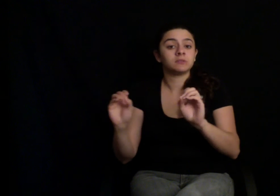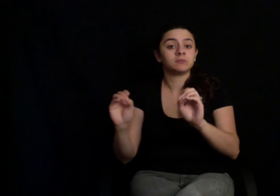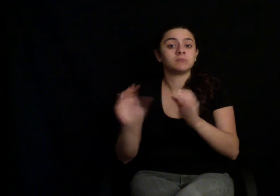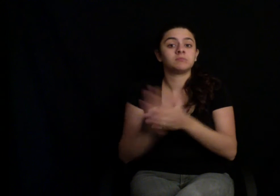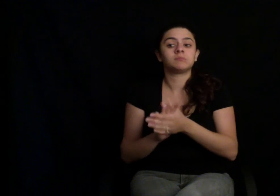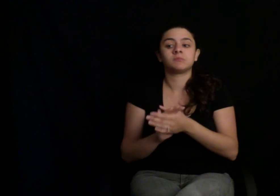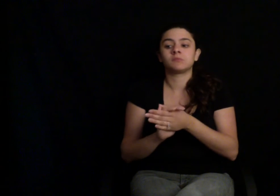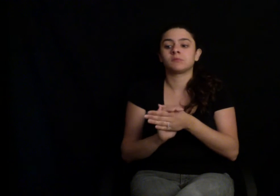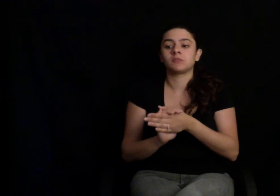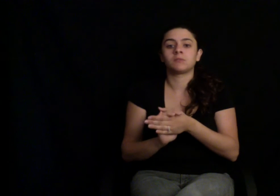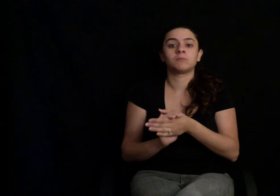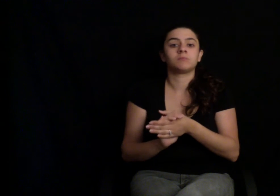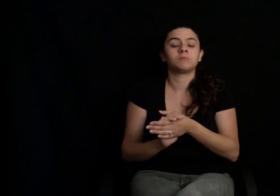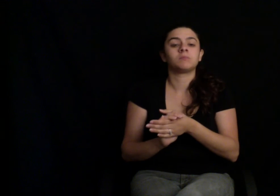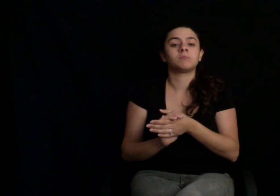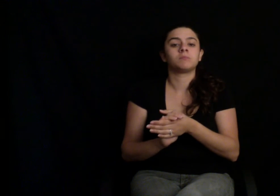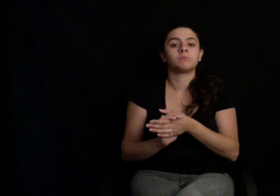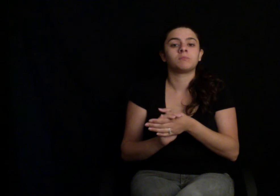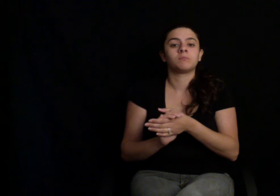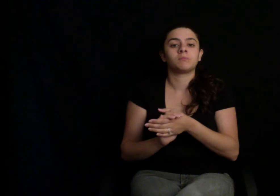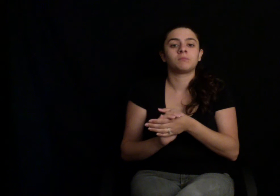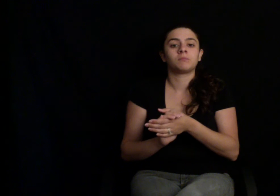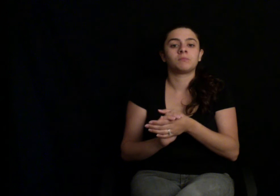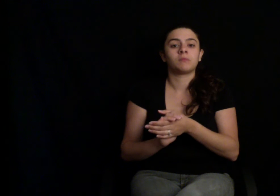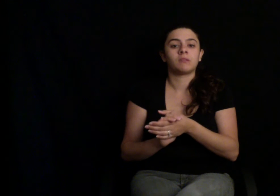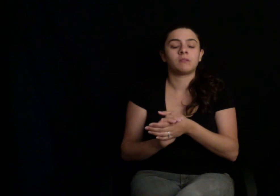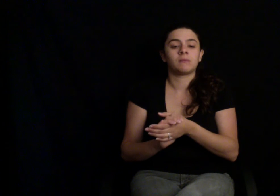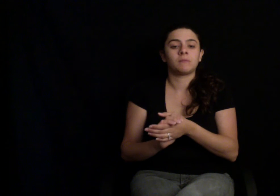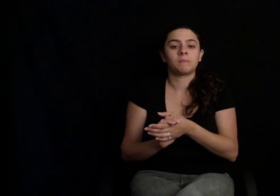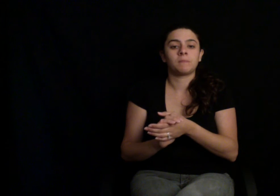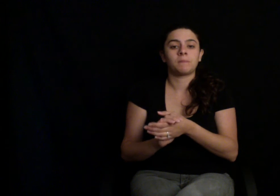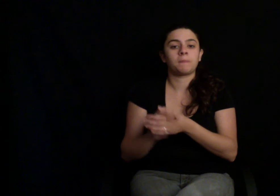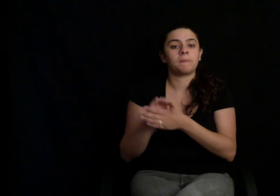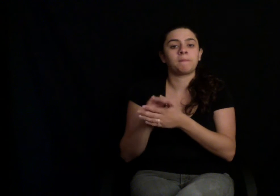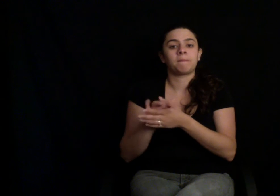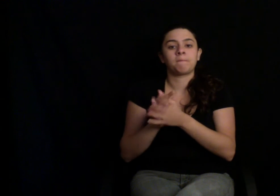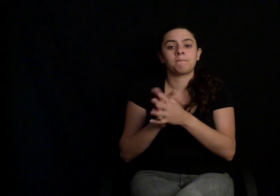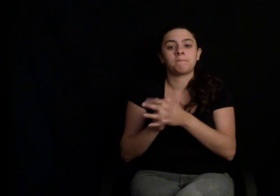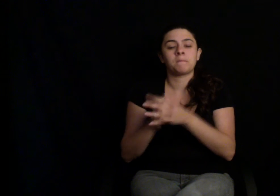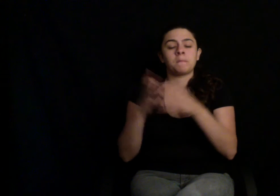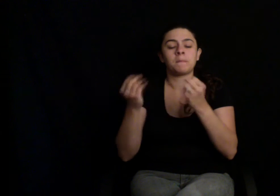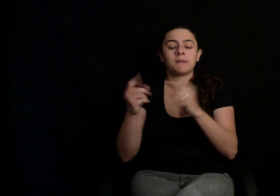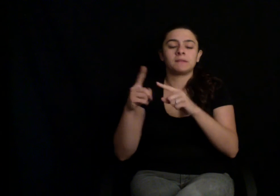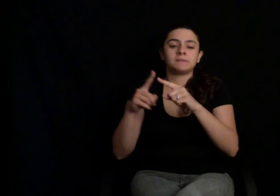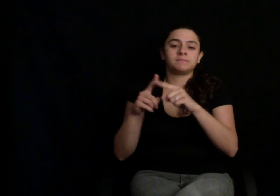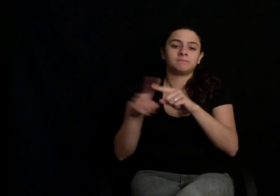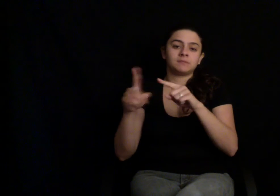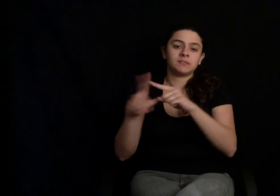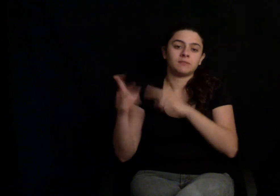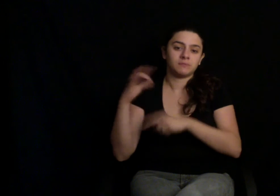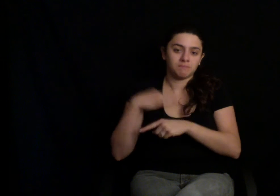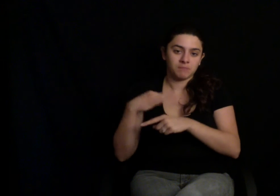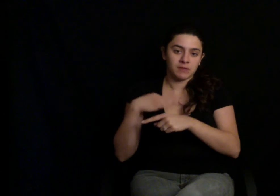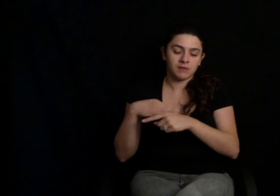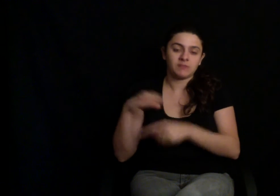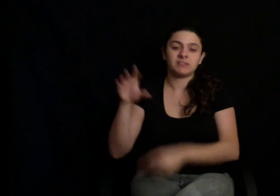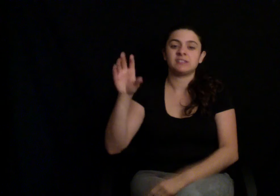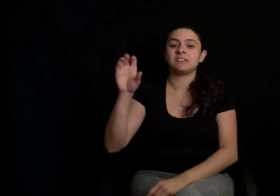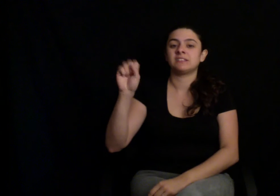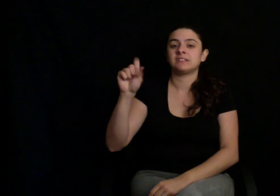up to $55 in free postage and a digital scale. So go to Stamps.com, click on the microphone on the top,